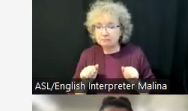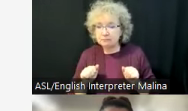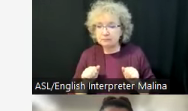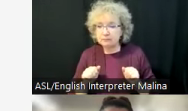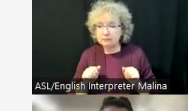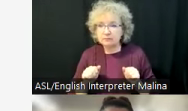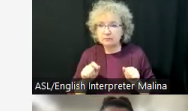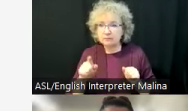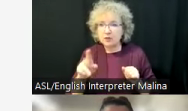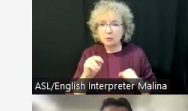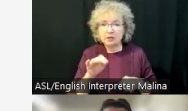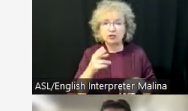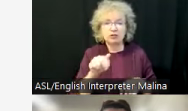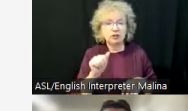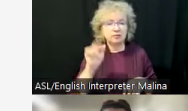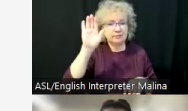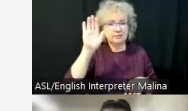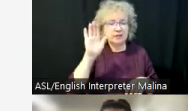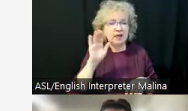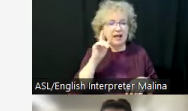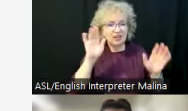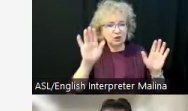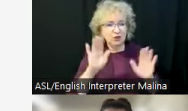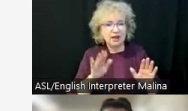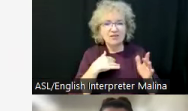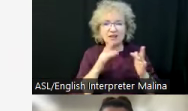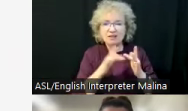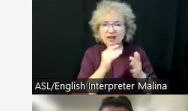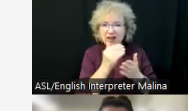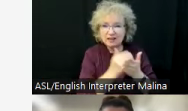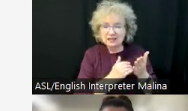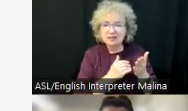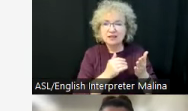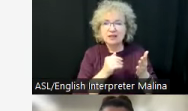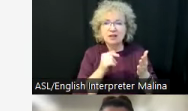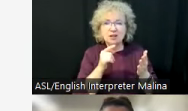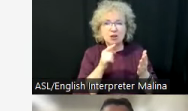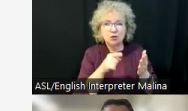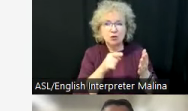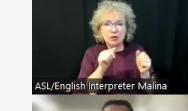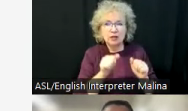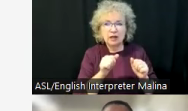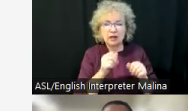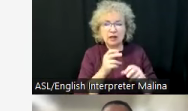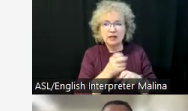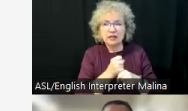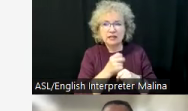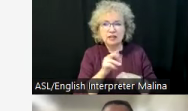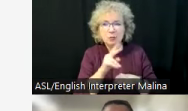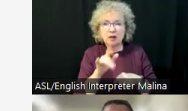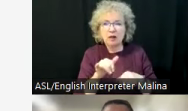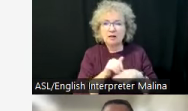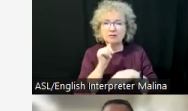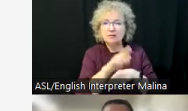I have a question. Okay. It's great. They have contactless and you can, you know, get, get supplies to folks who live a ways away.